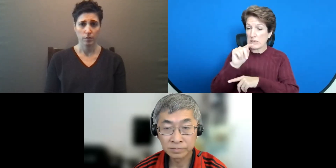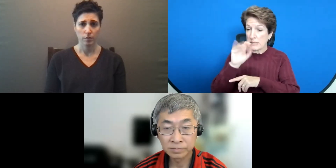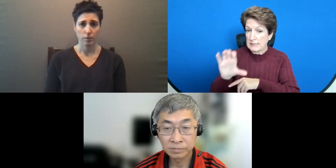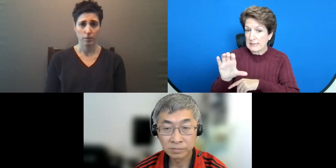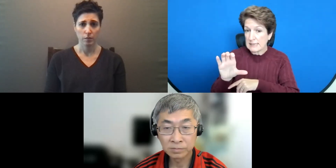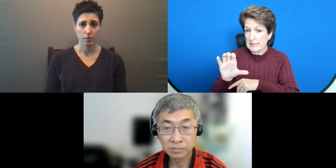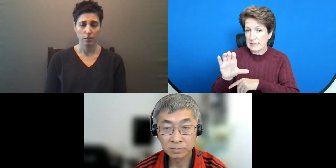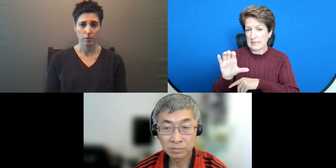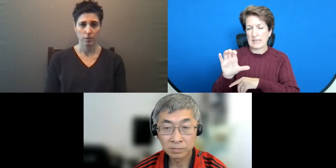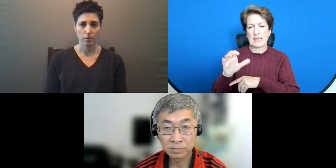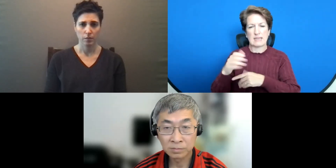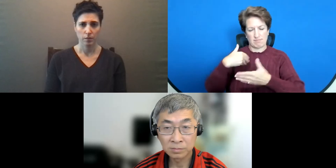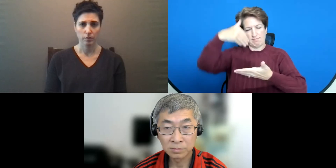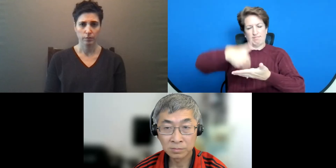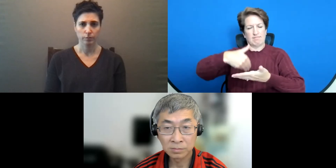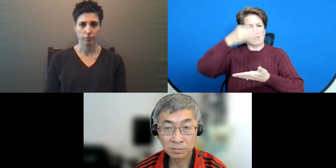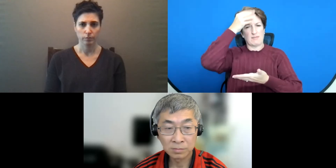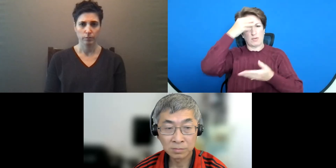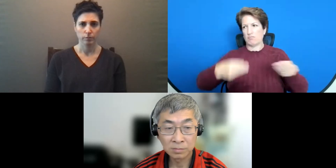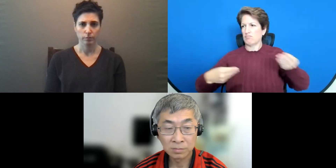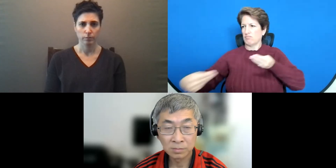the people, and that's how we can